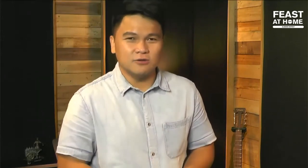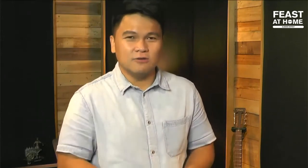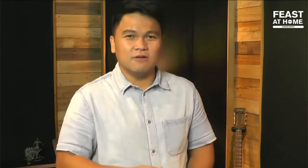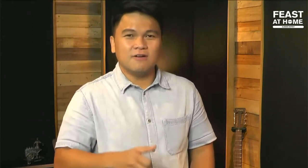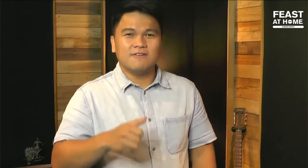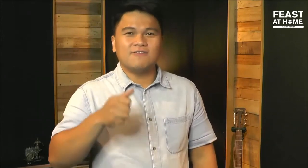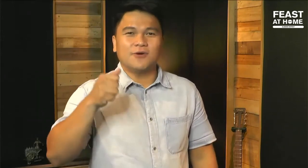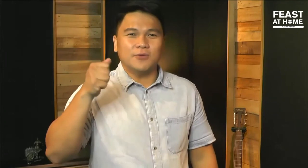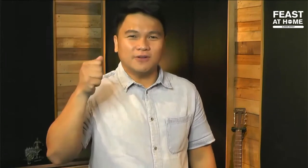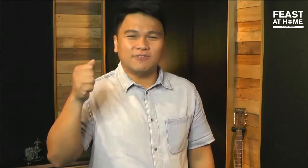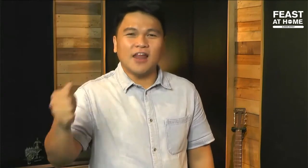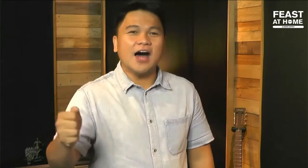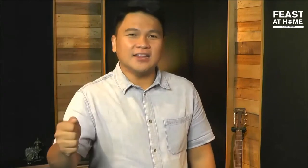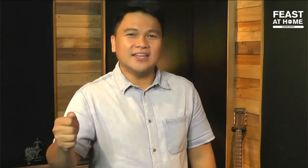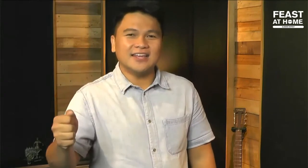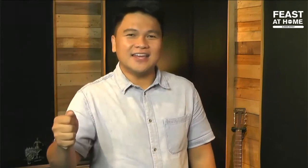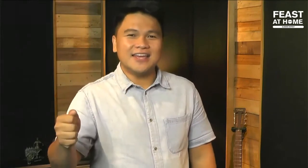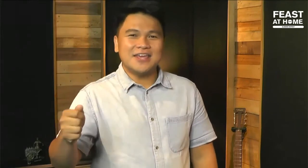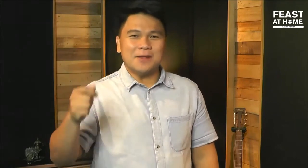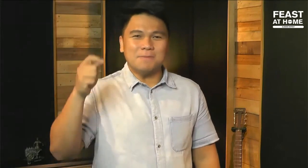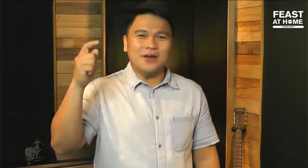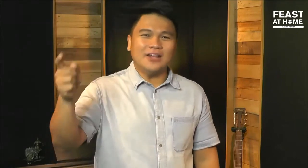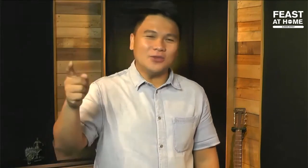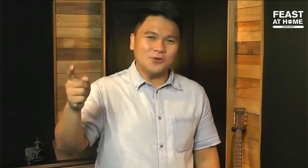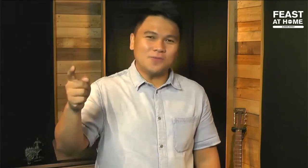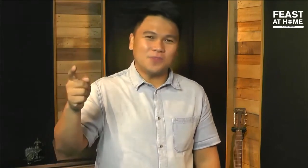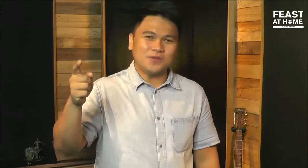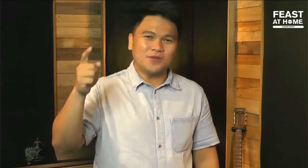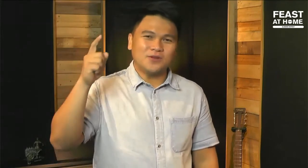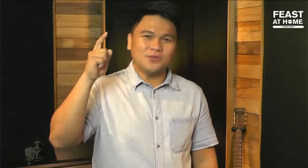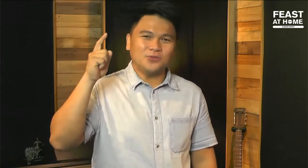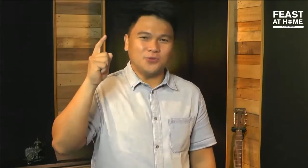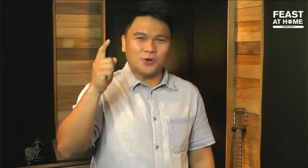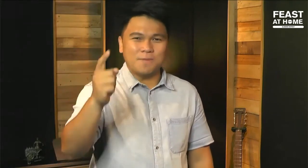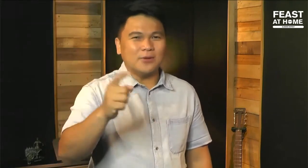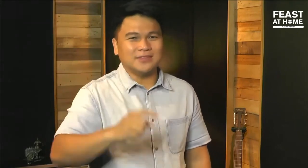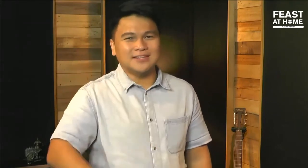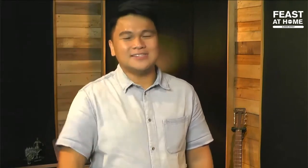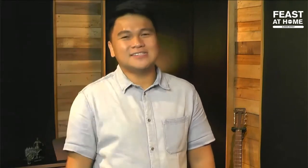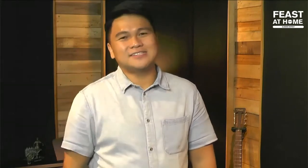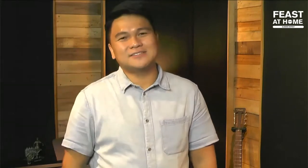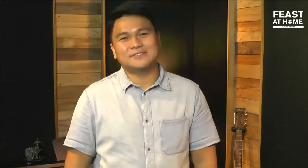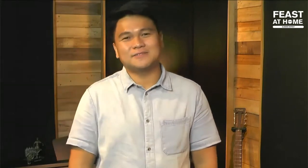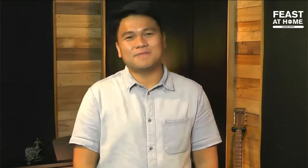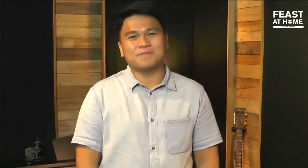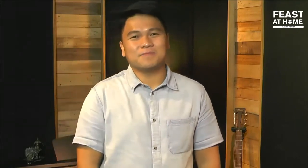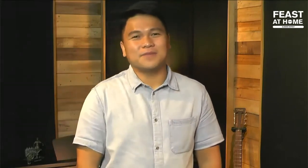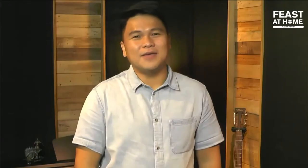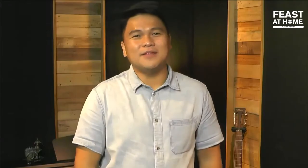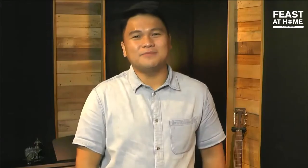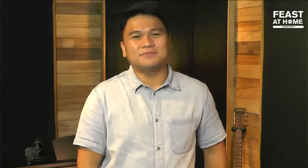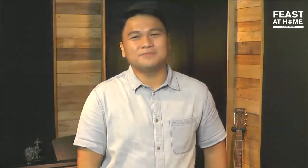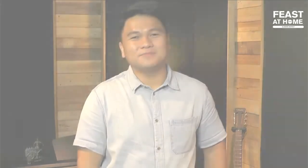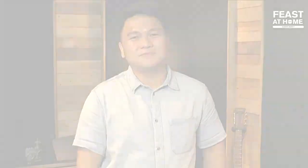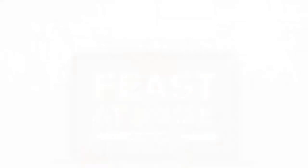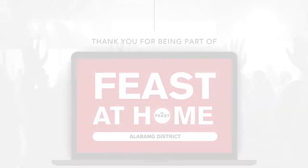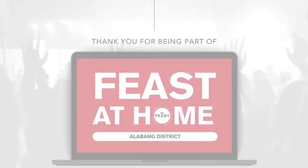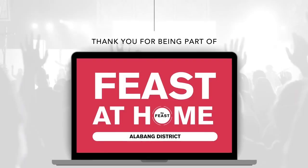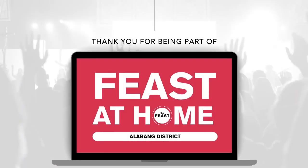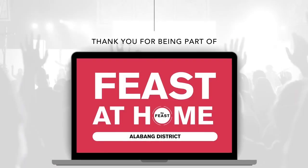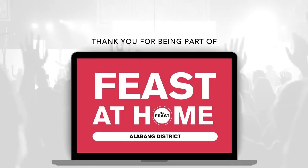raise you from your flood and bring you to your mountains. Amen.